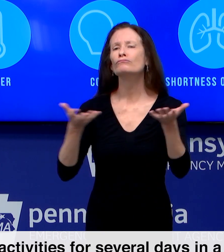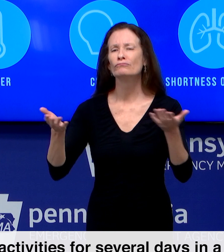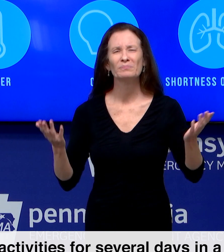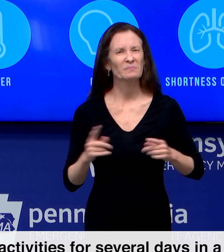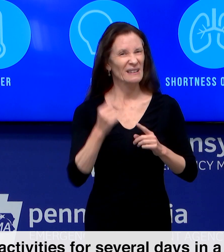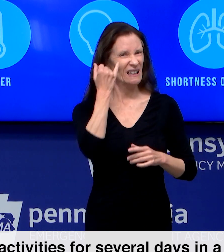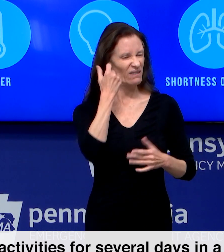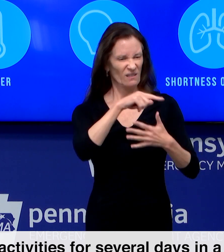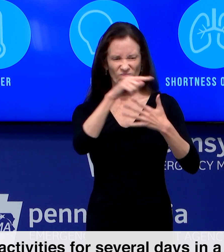for several days in a row.